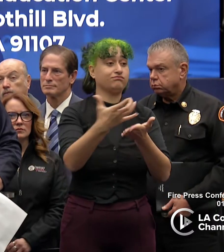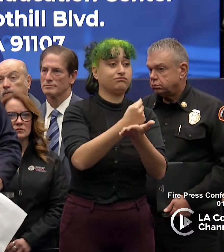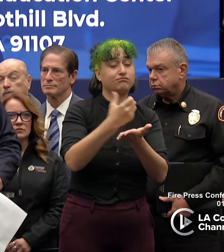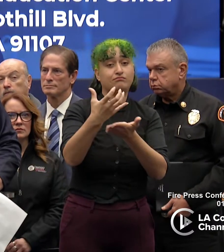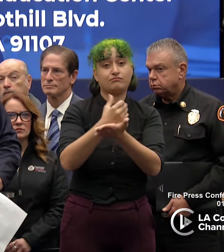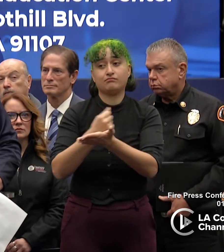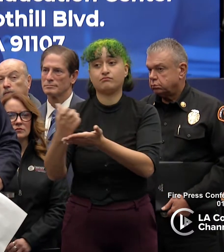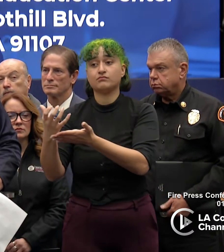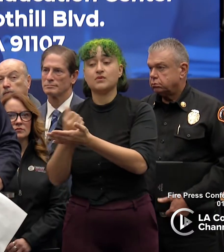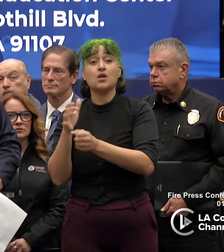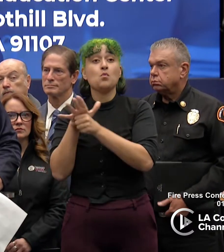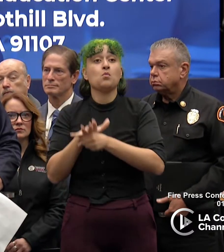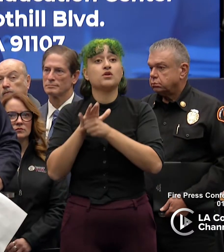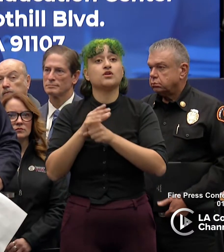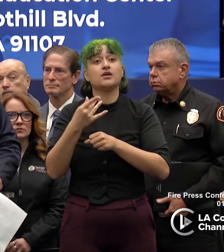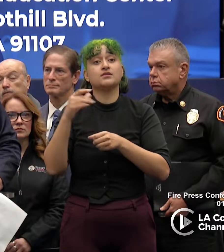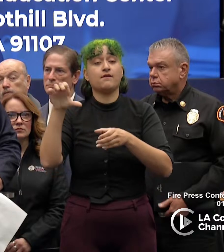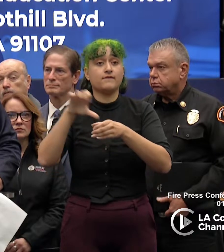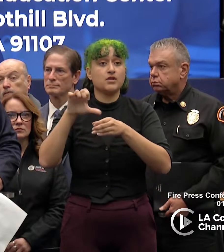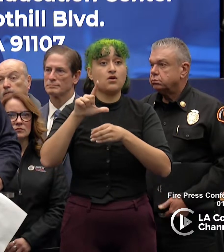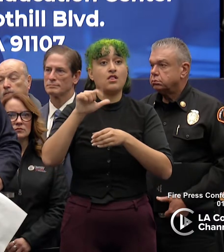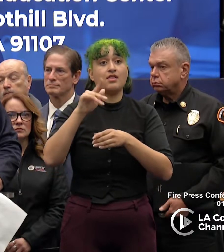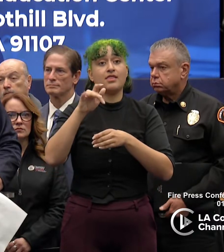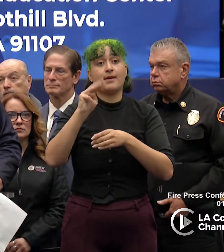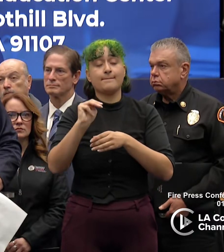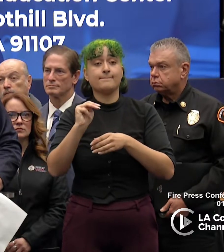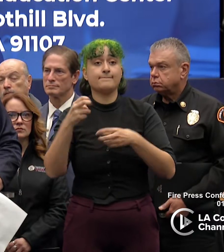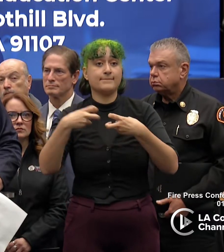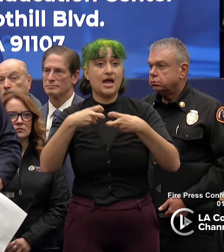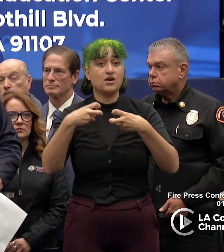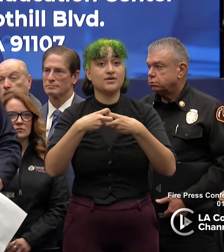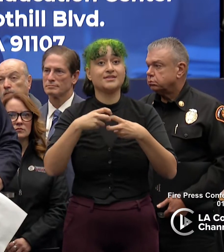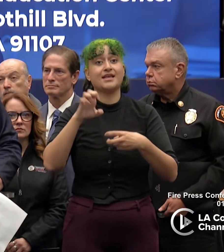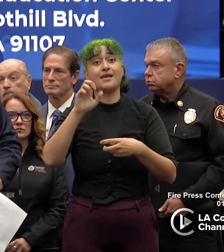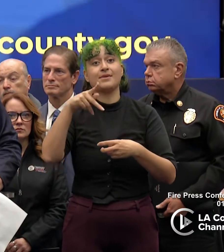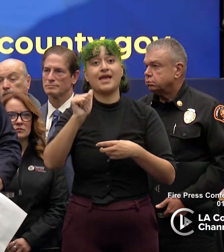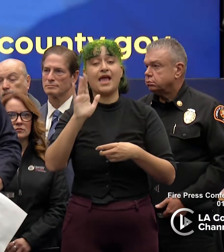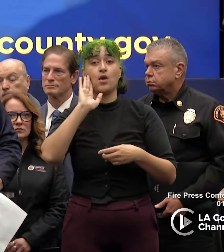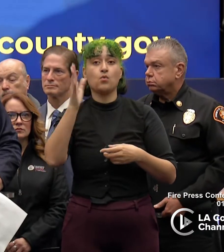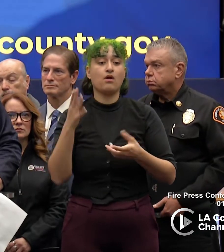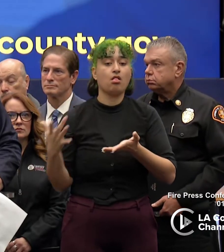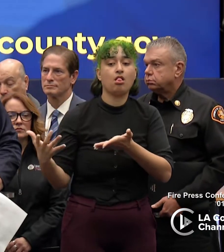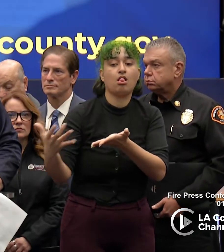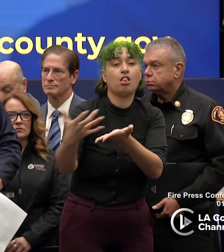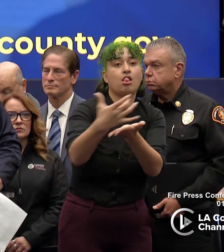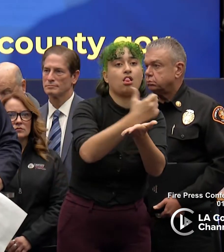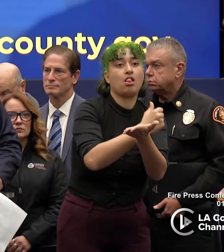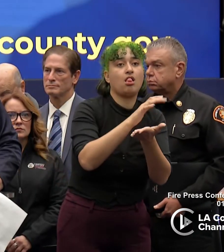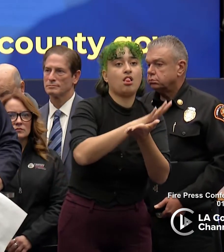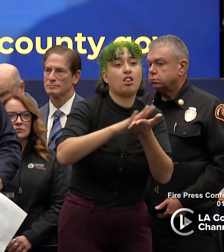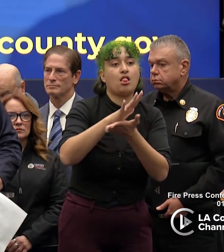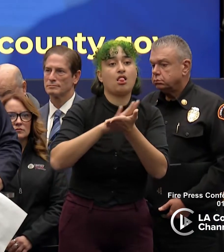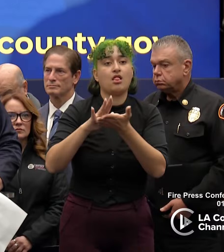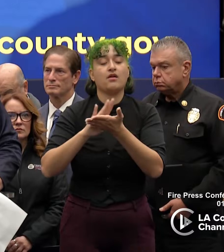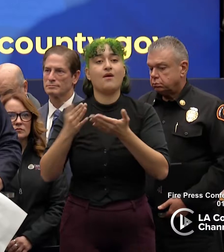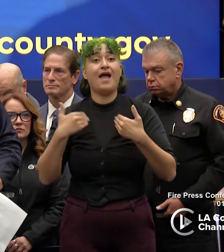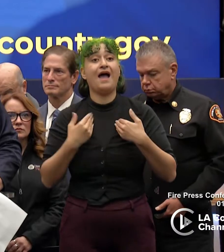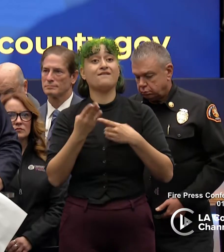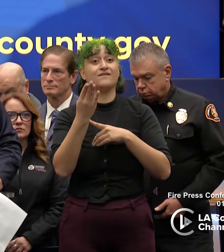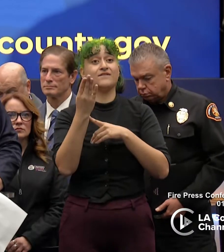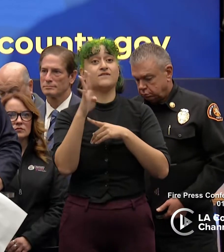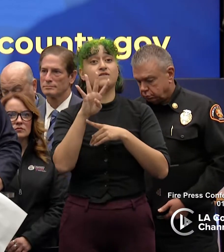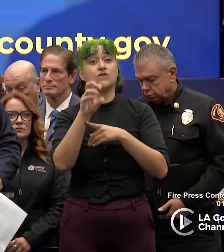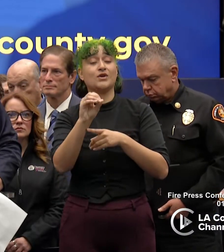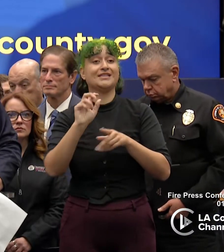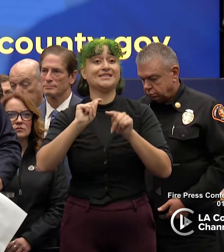also pressurized fuel cylinders, lithium-ion batteries. EPA will stand up 40 teams over the next couple of days, which equates